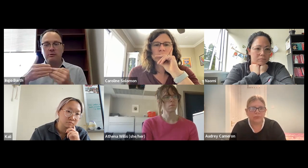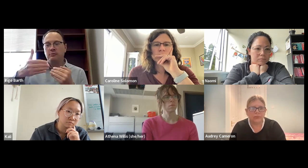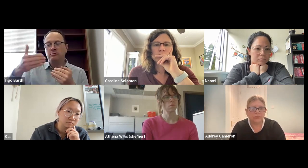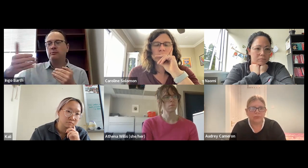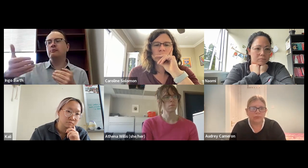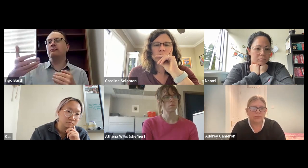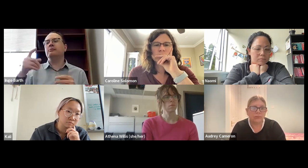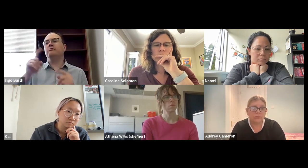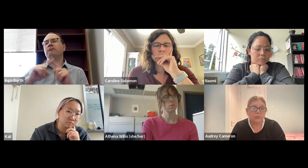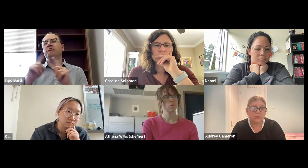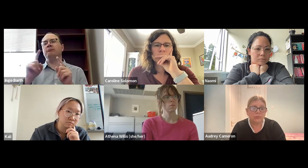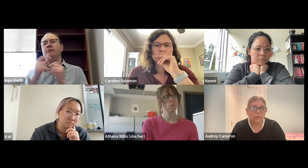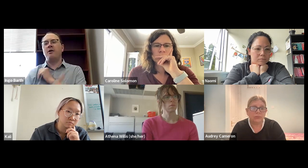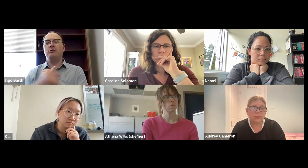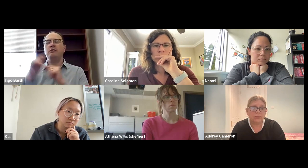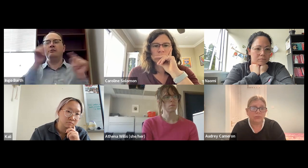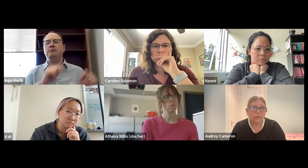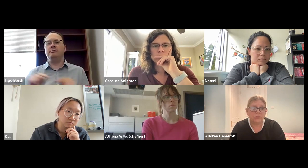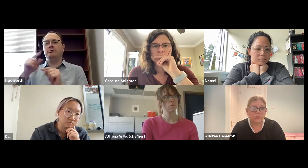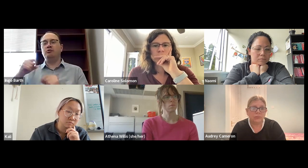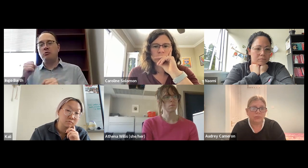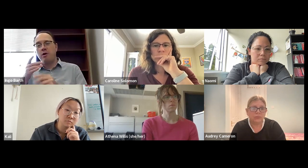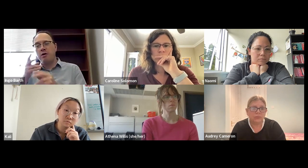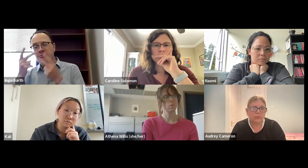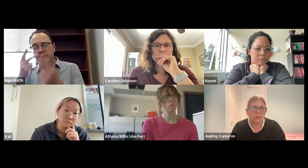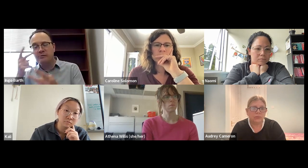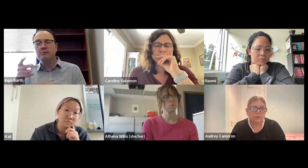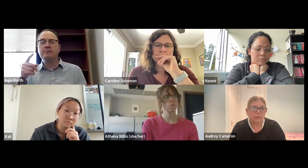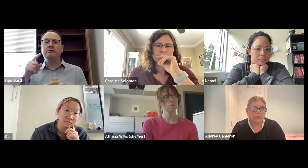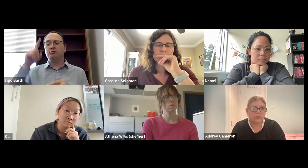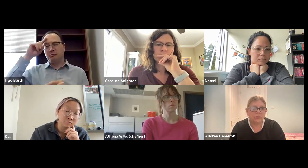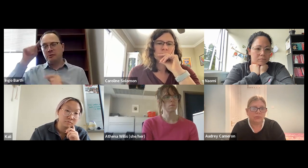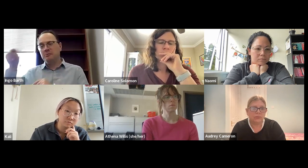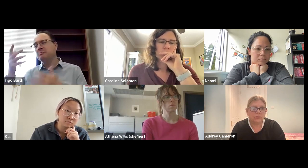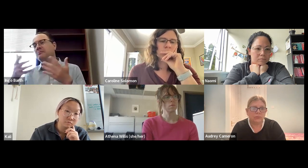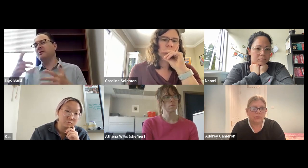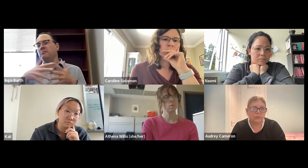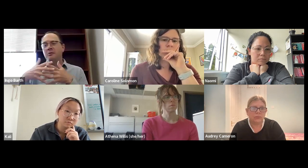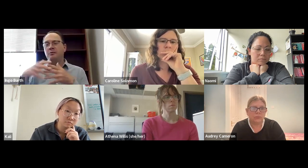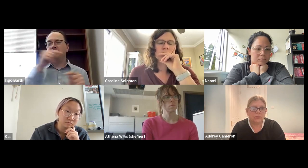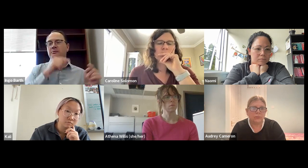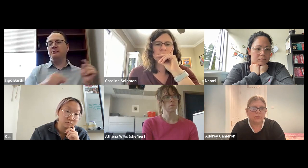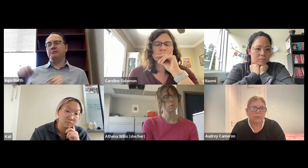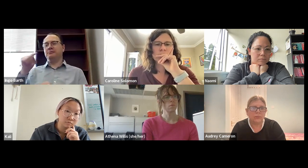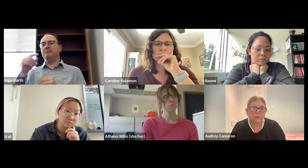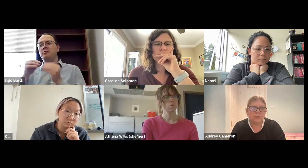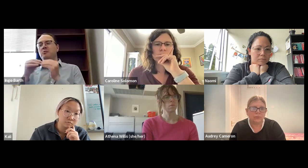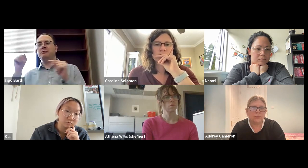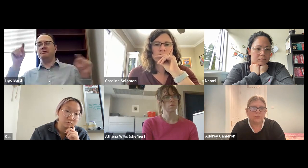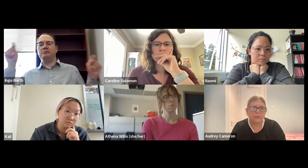you know, and then this could, you know, be a series of discussions that we have over a period of years. And that might take